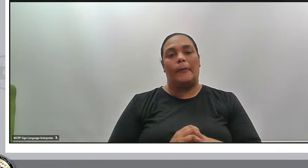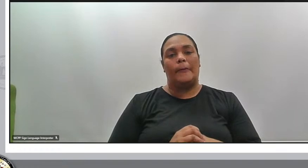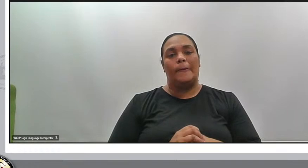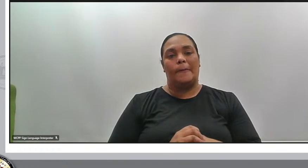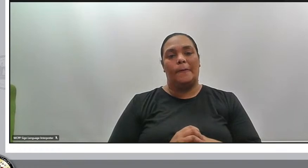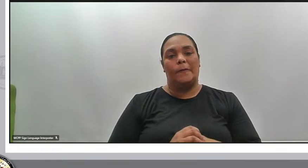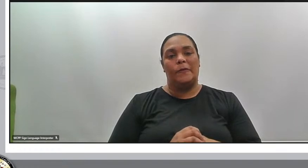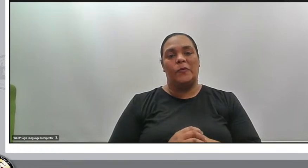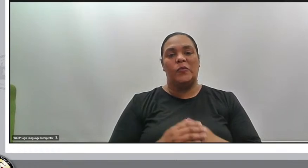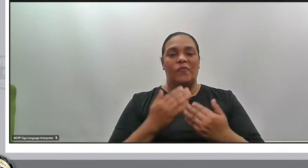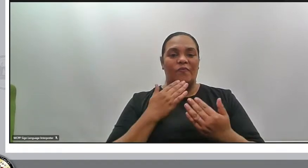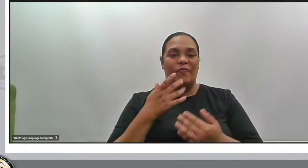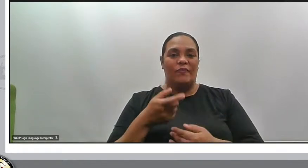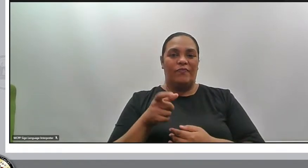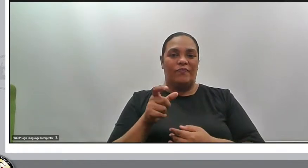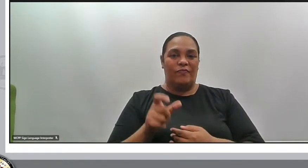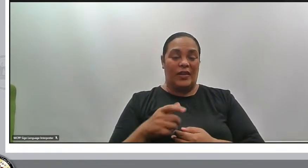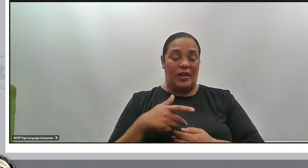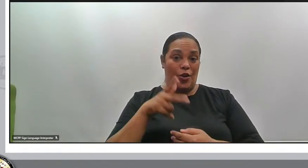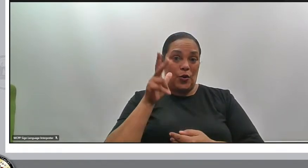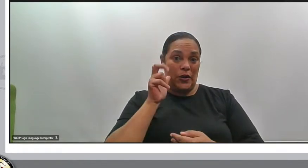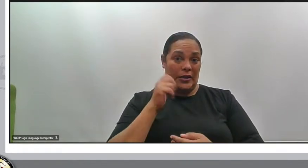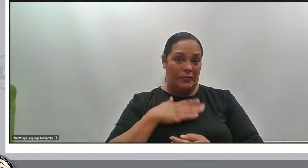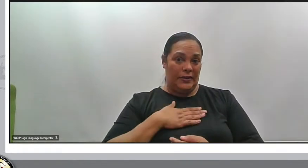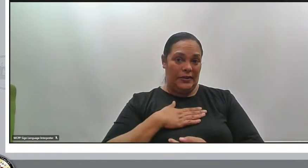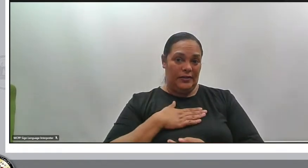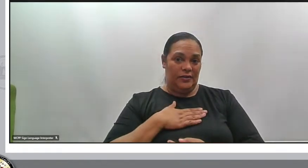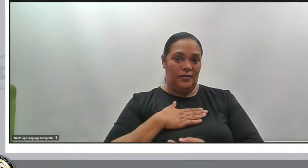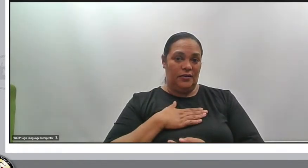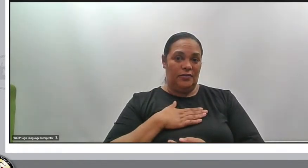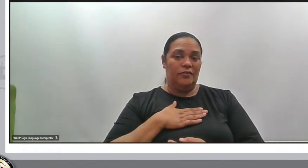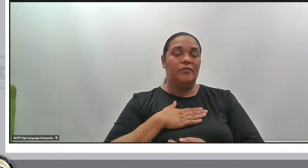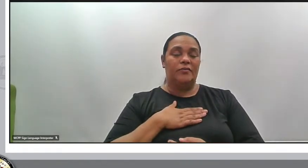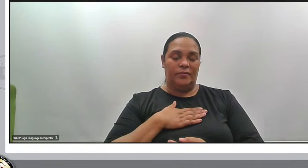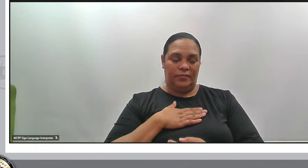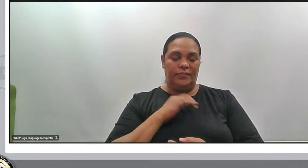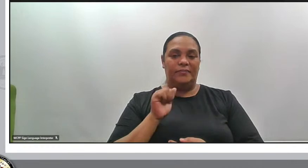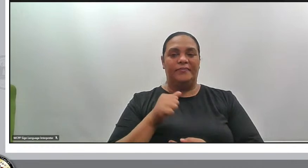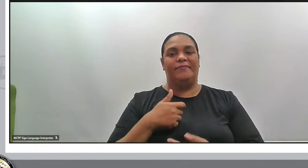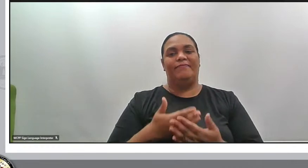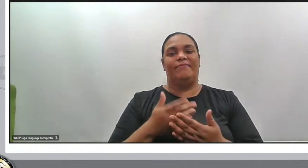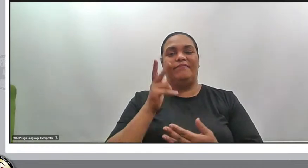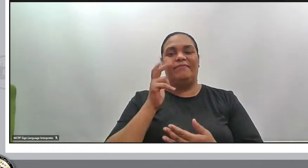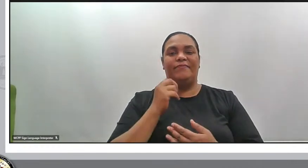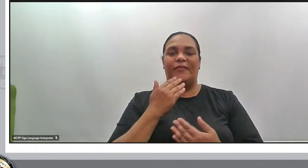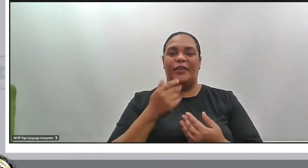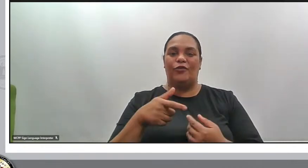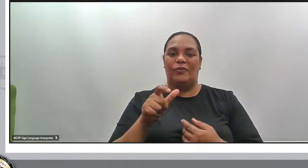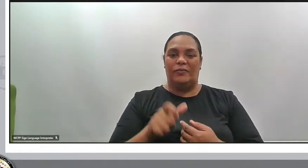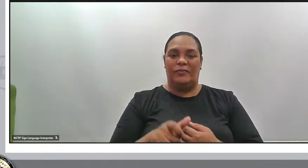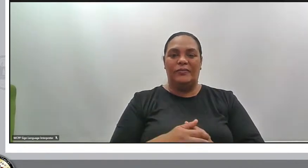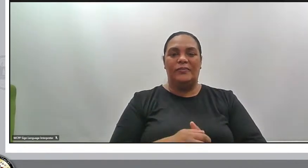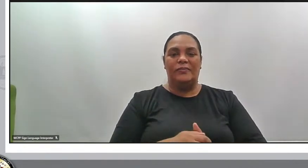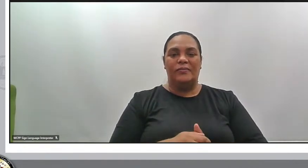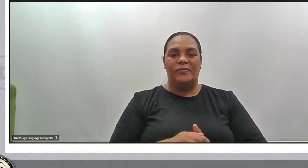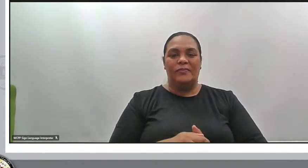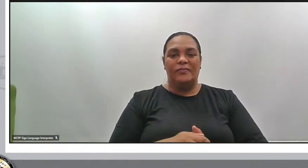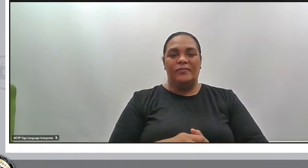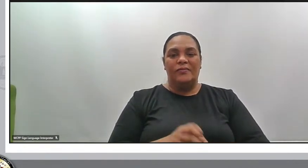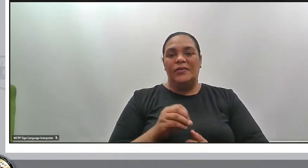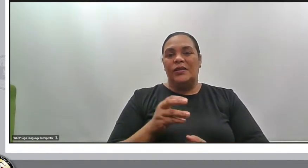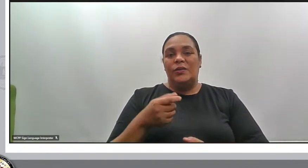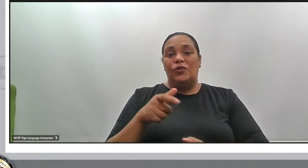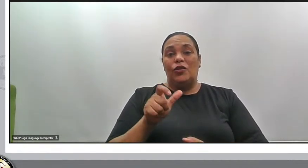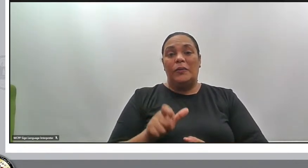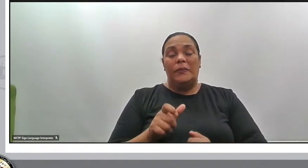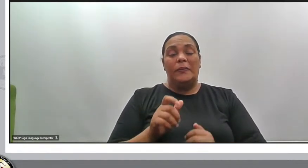Thank you, Chair. Am I audible? Yes, you are. Thank you, Chair. Chair, just on